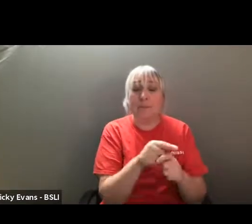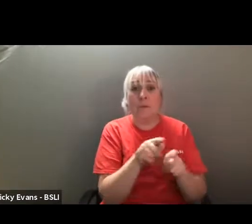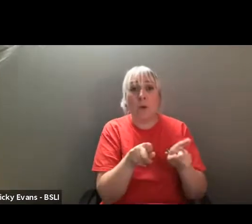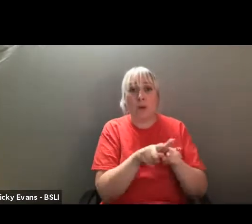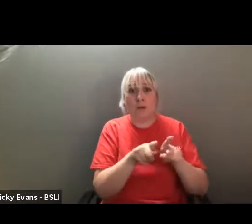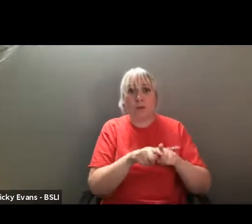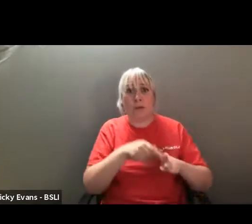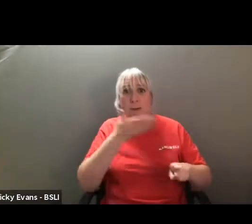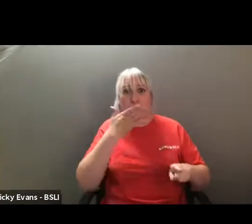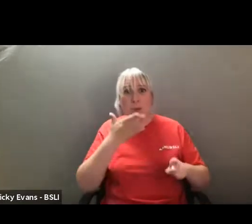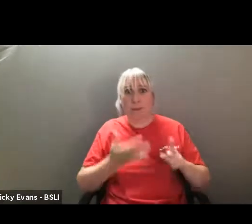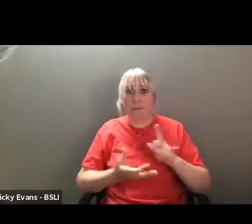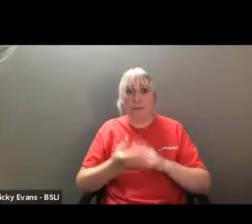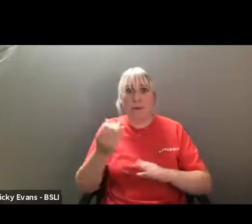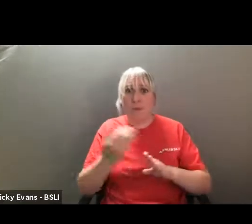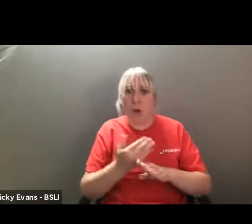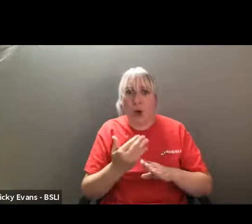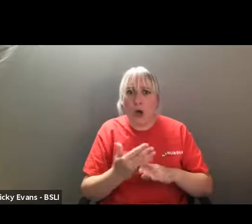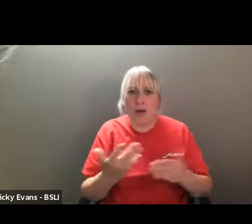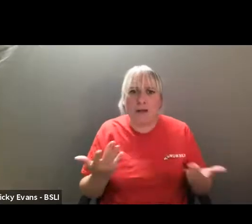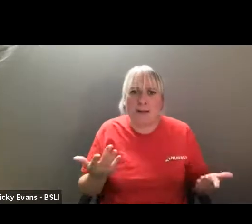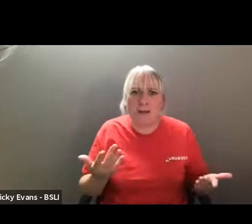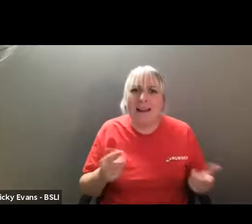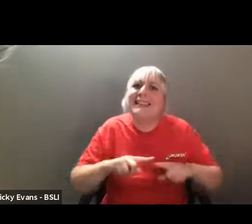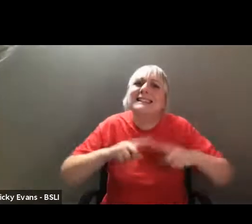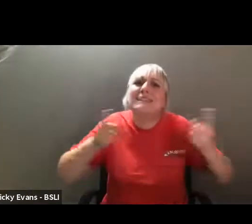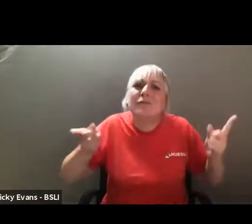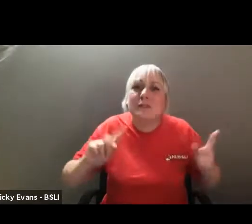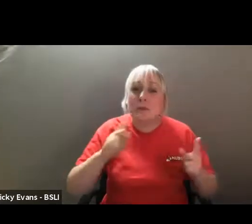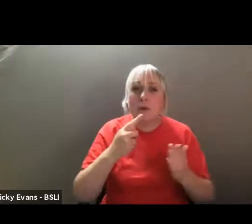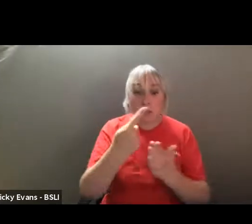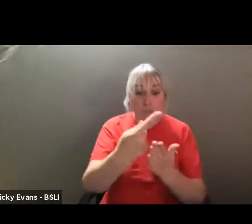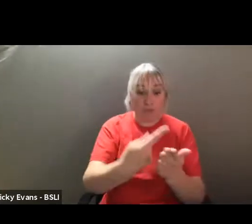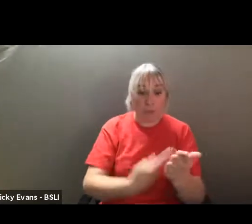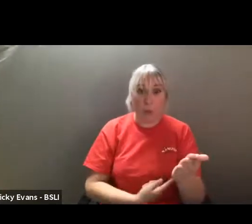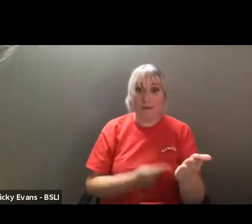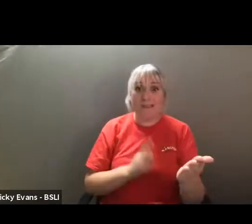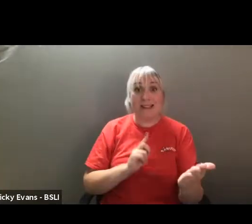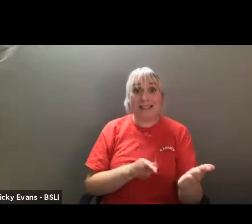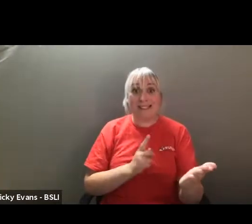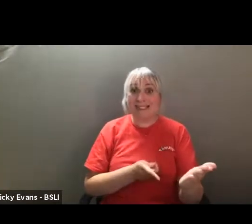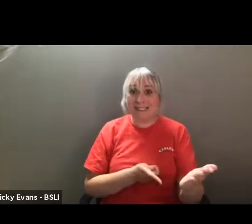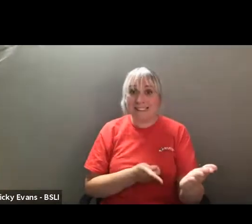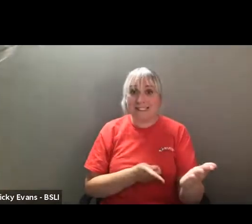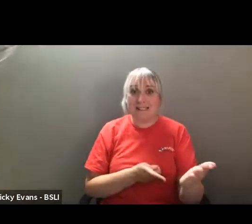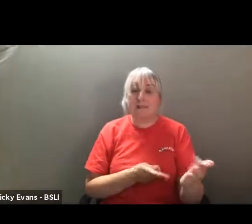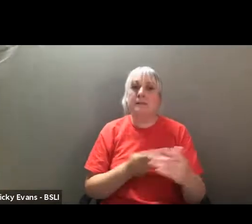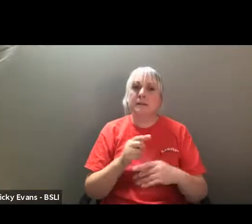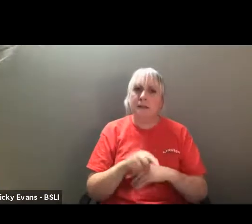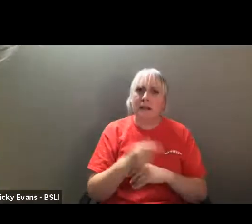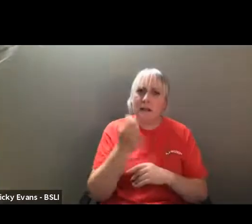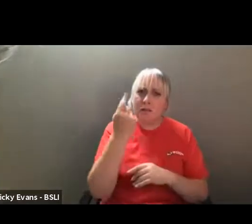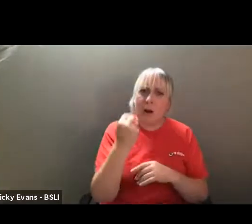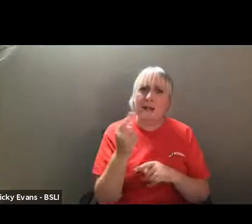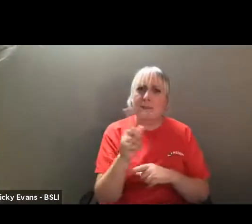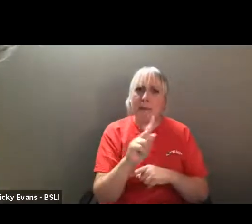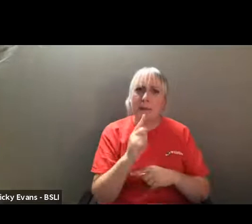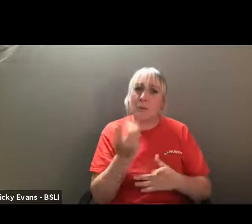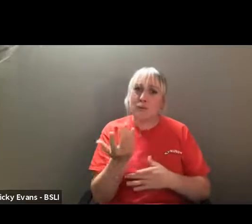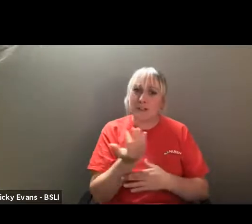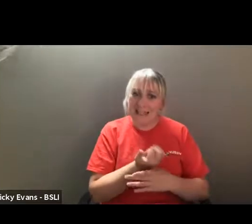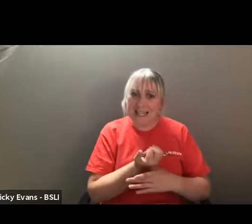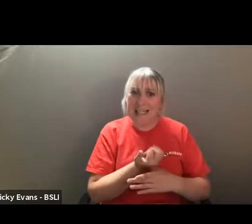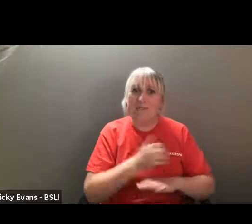what's the difference? The difference is just the rules of the program are different. But nonetheless, what they found was that the people who received the